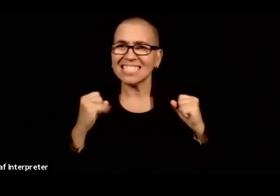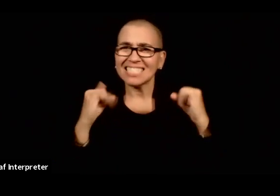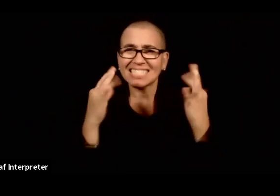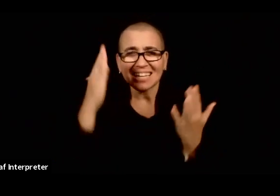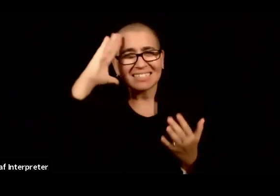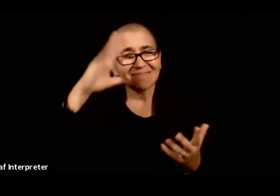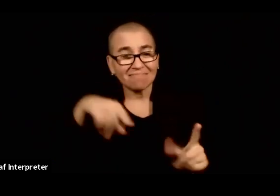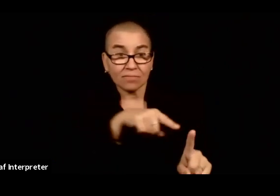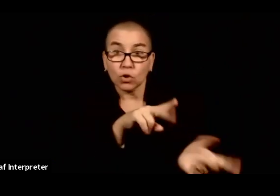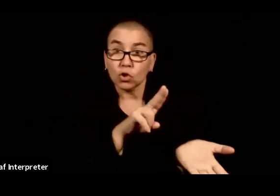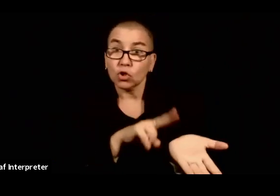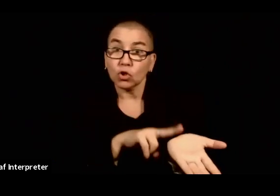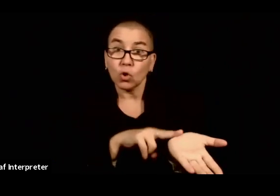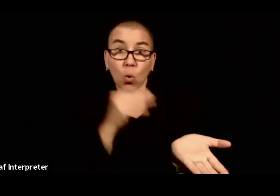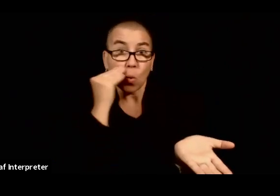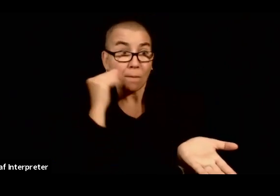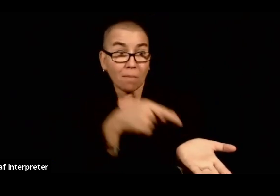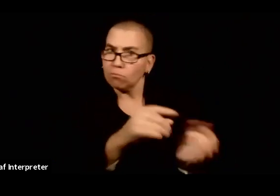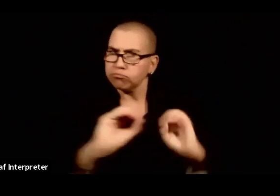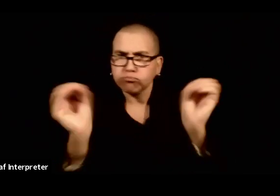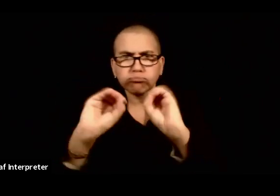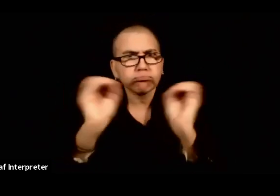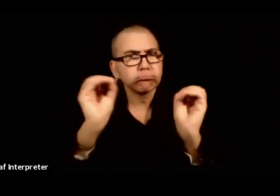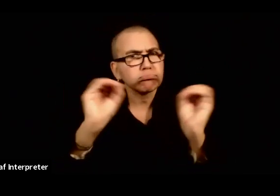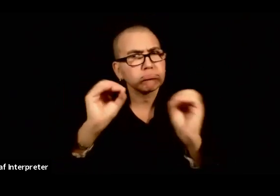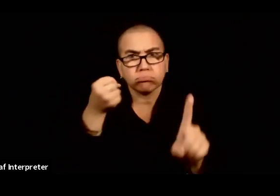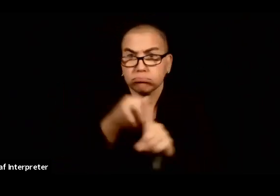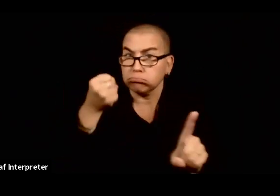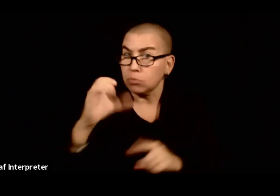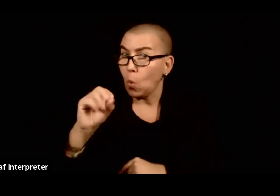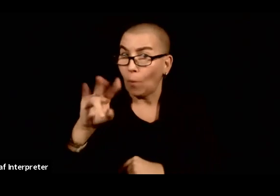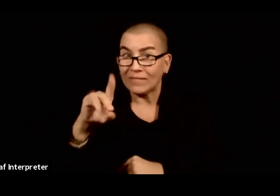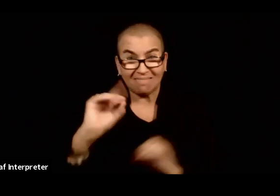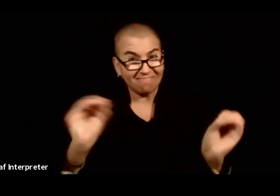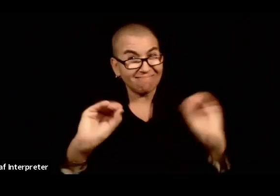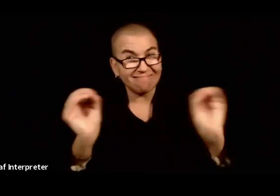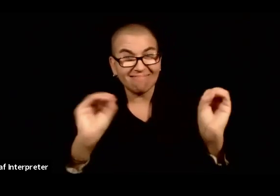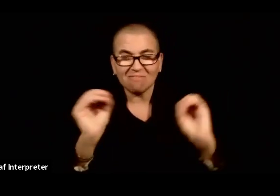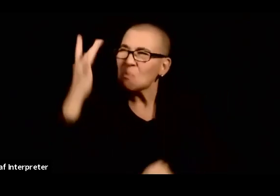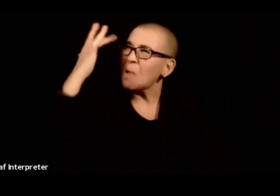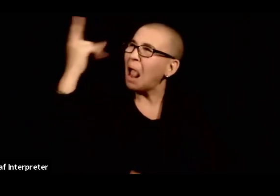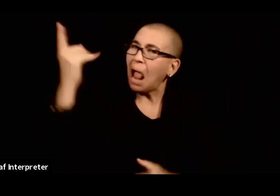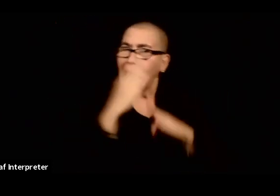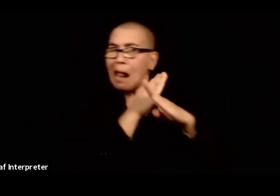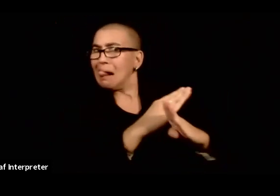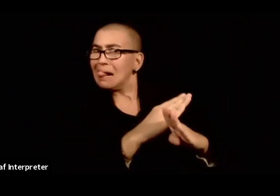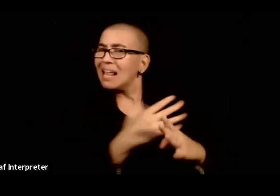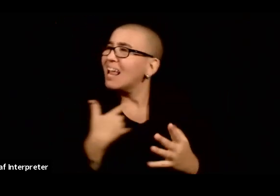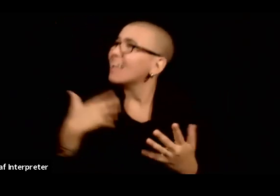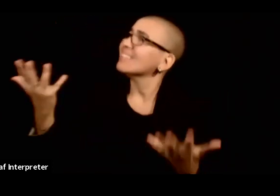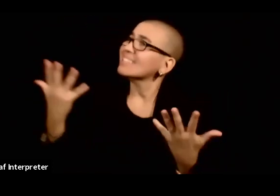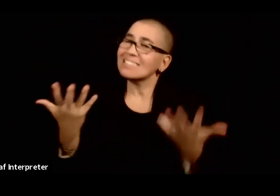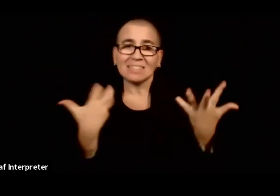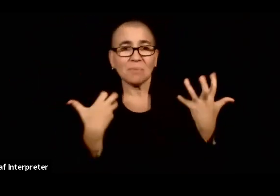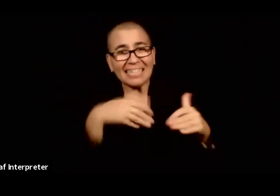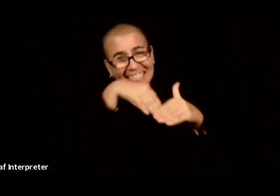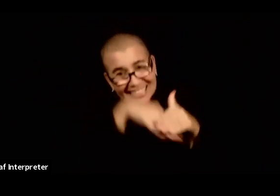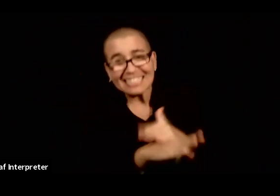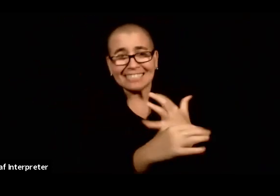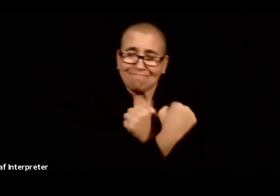holdup? The final straw was the newsletter from my mom's facility, implying they were going to wait for a vaccine before they